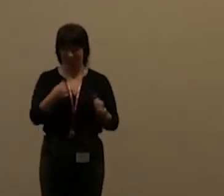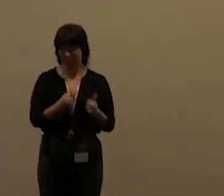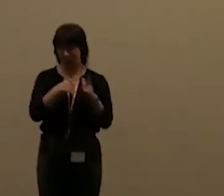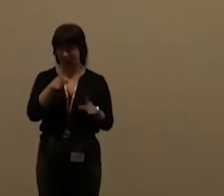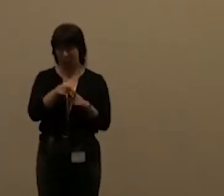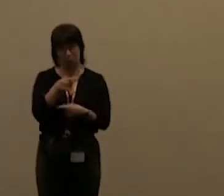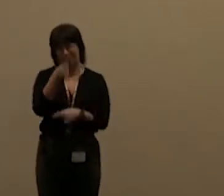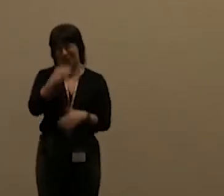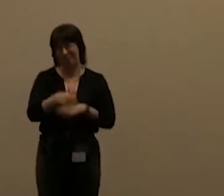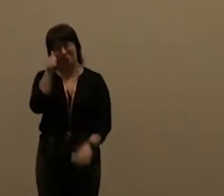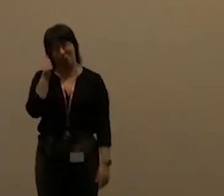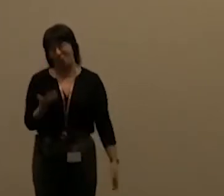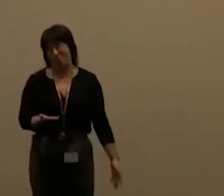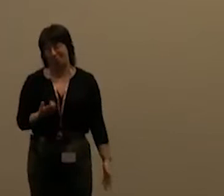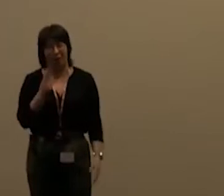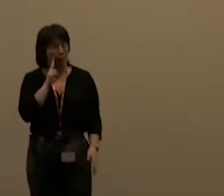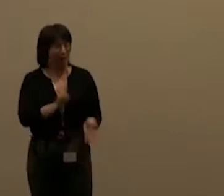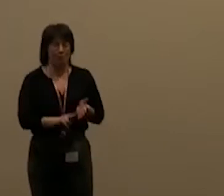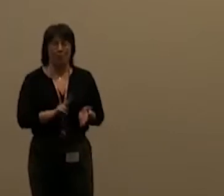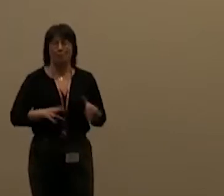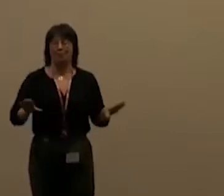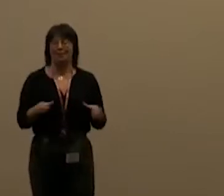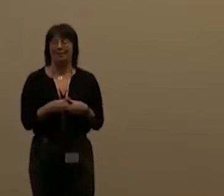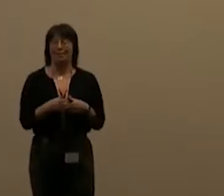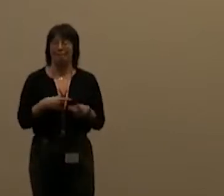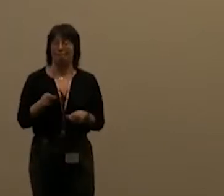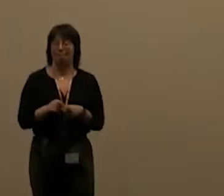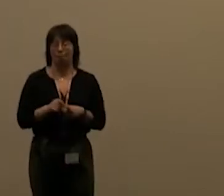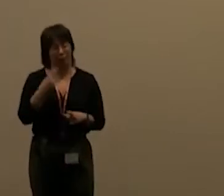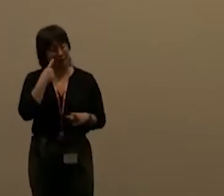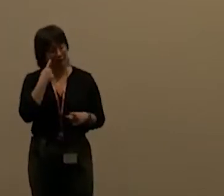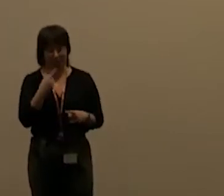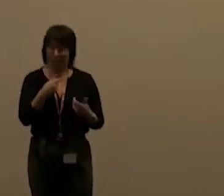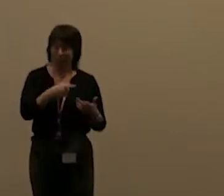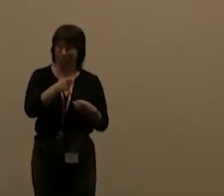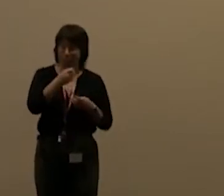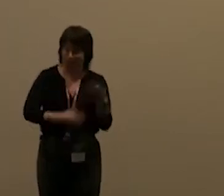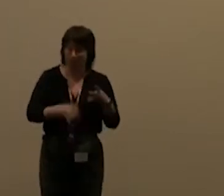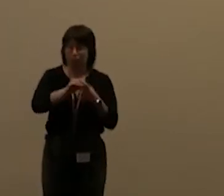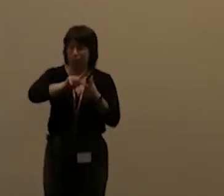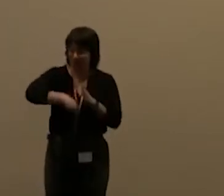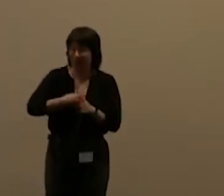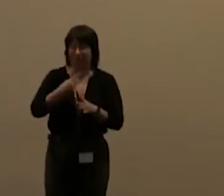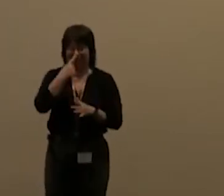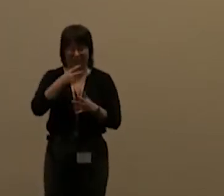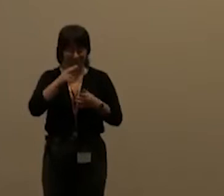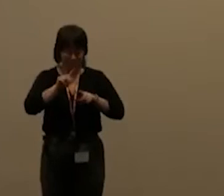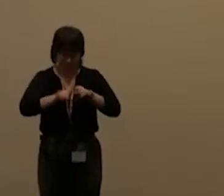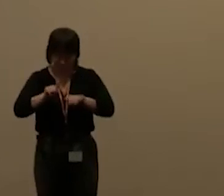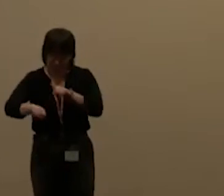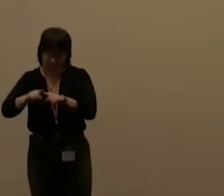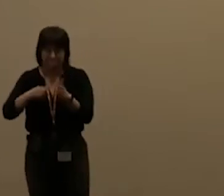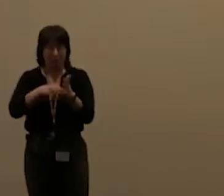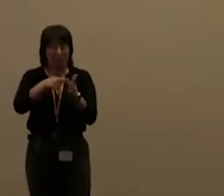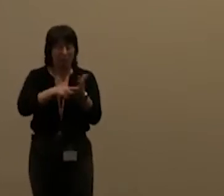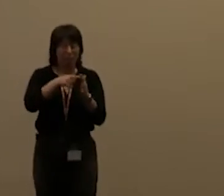would know that this was a Power App. It looks like a native Teams application. So we have on the left-hand side all of our projects that we have. We can see milestones with